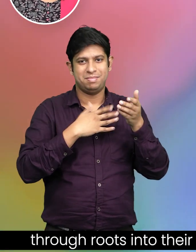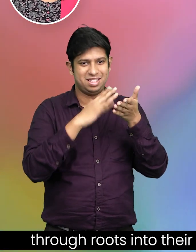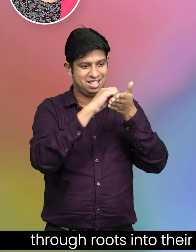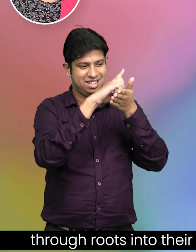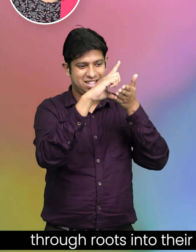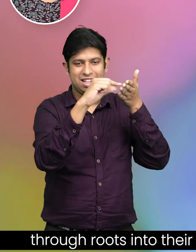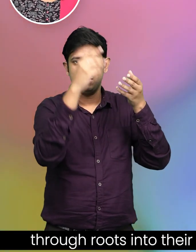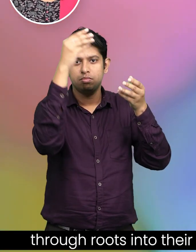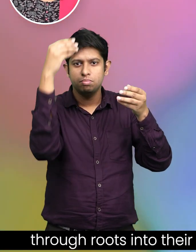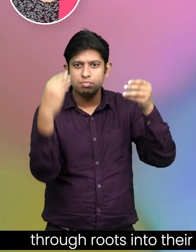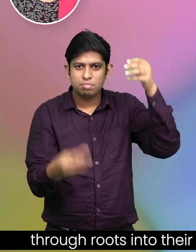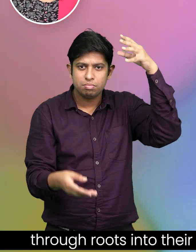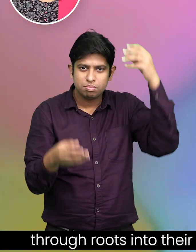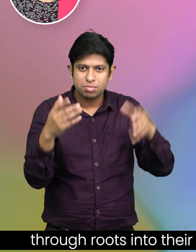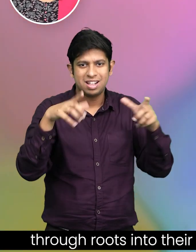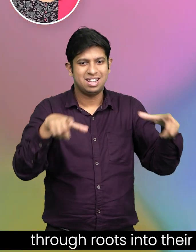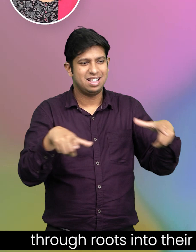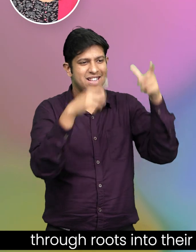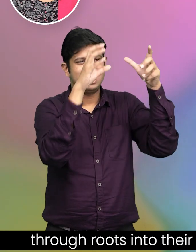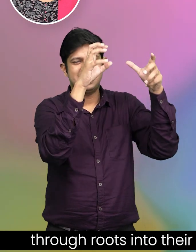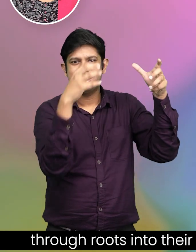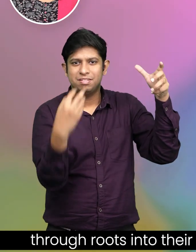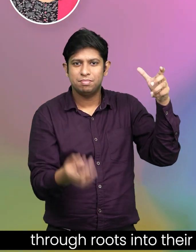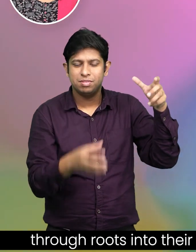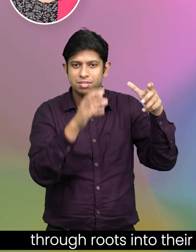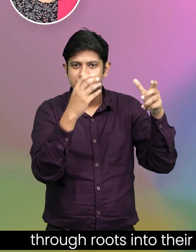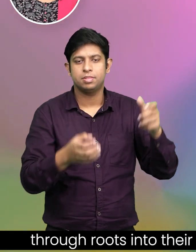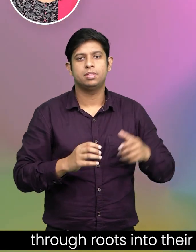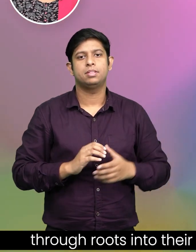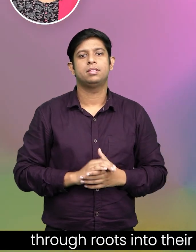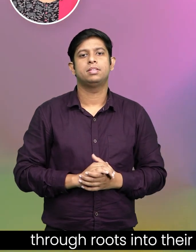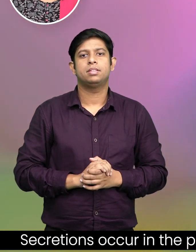leaves and bark.